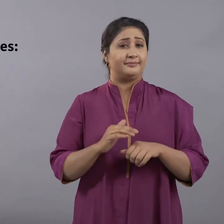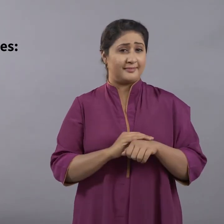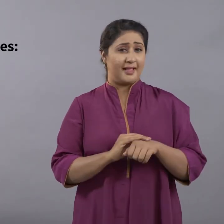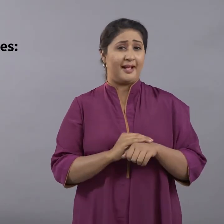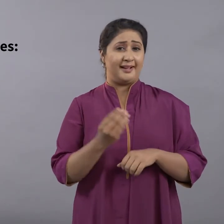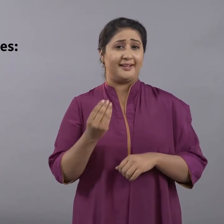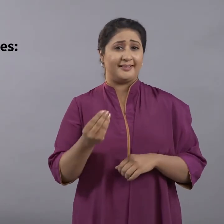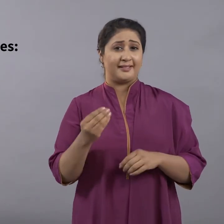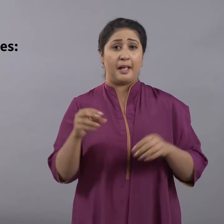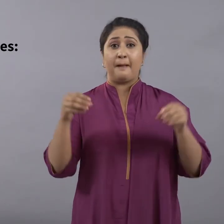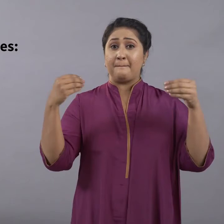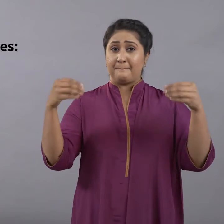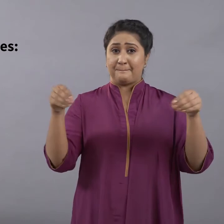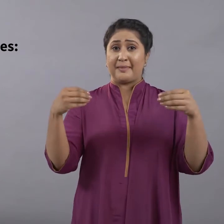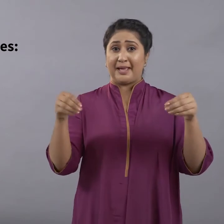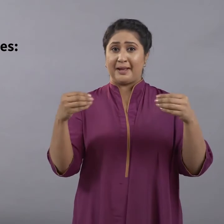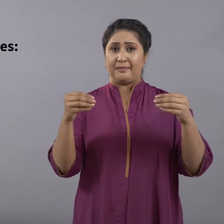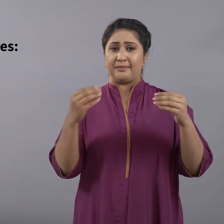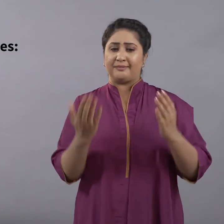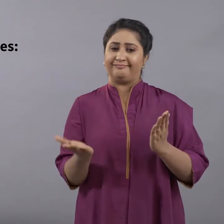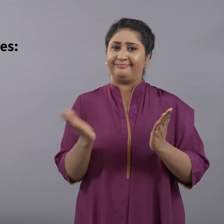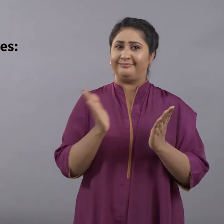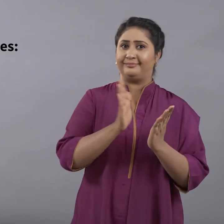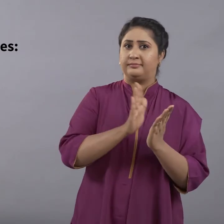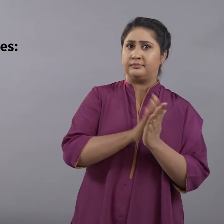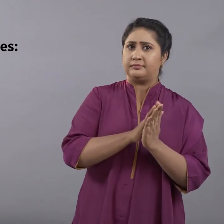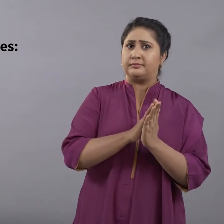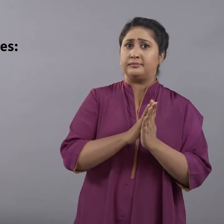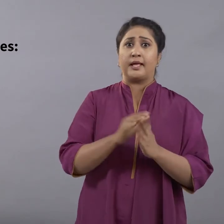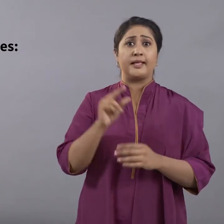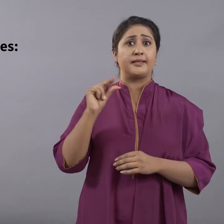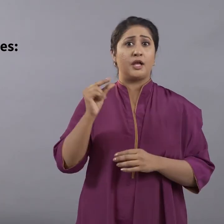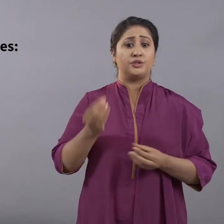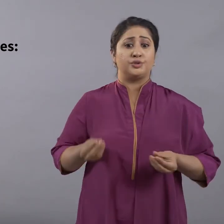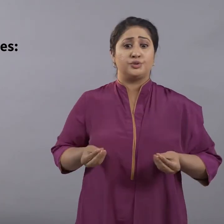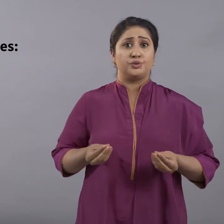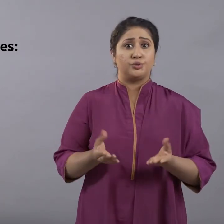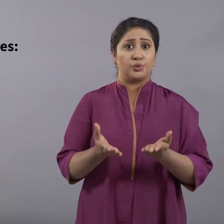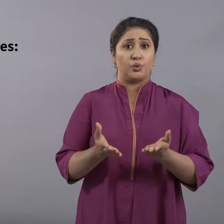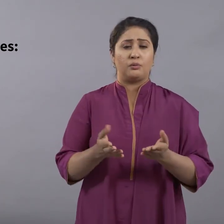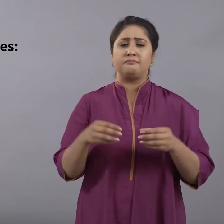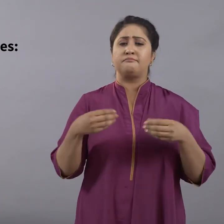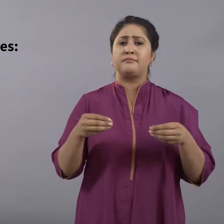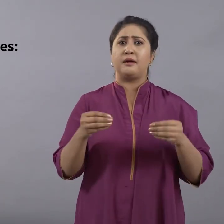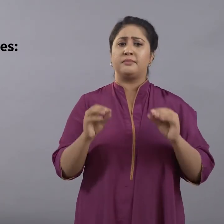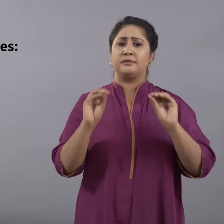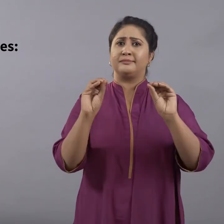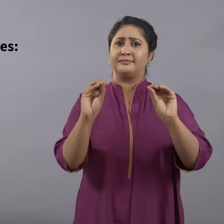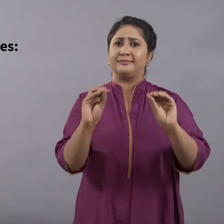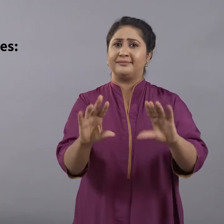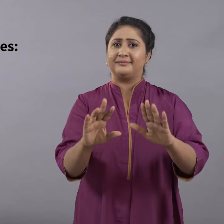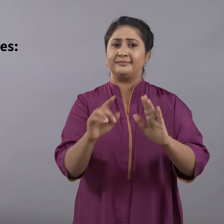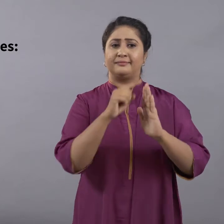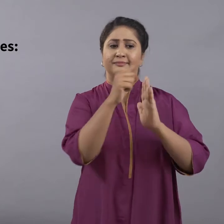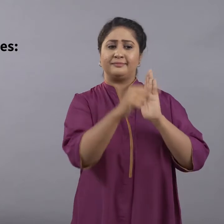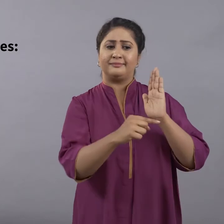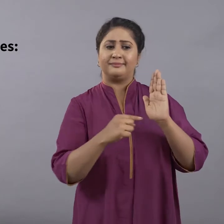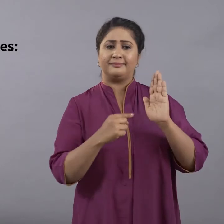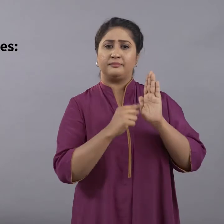Kindly fold the test papers before conducting the test as per the given instructions on each